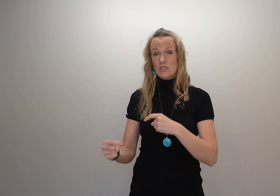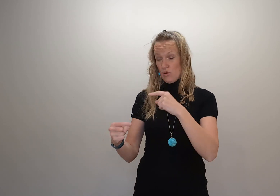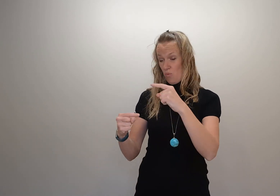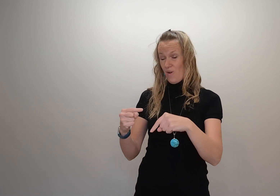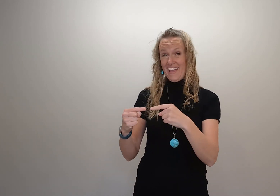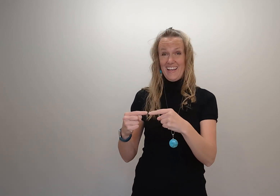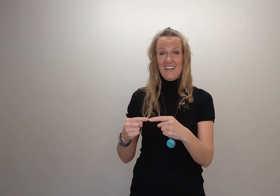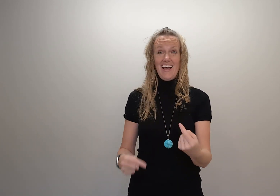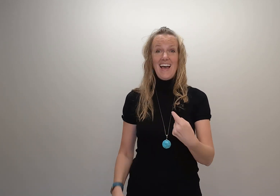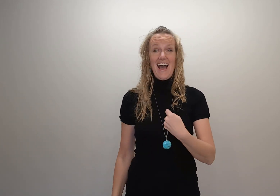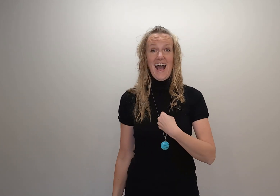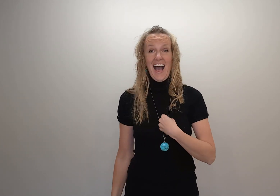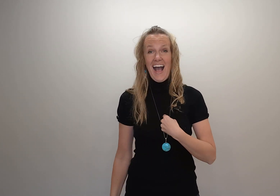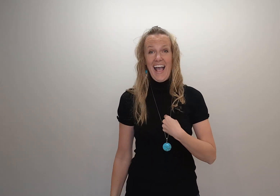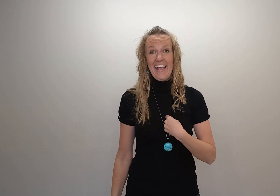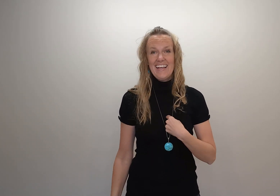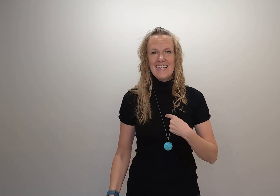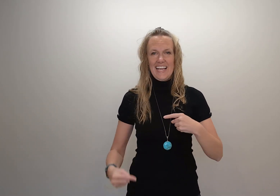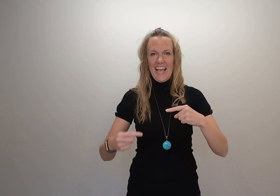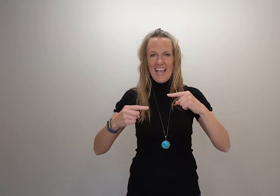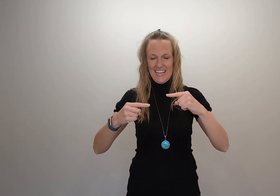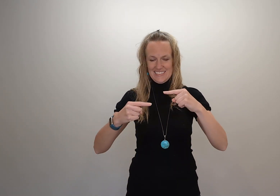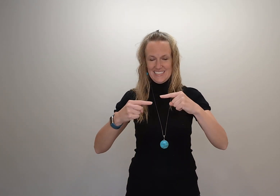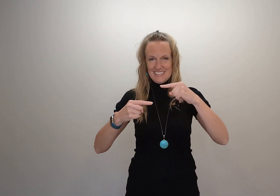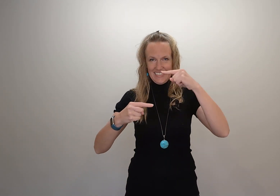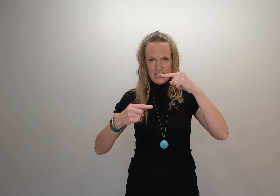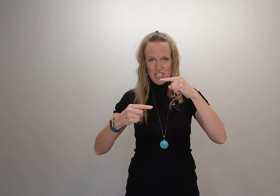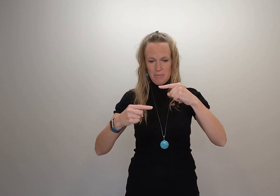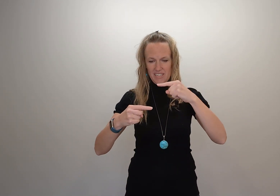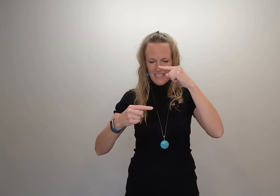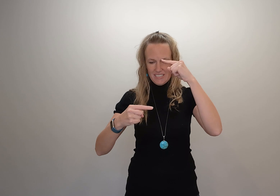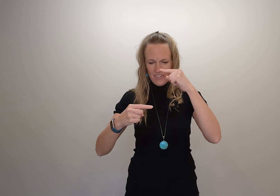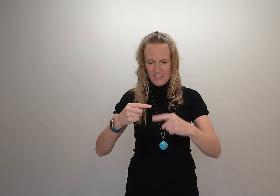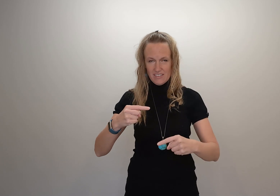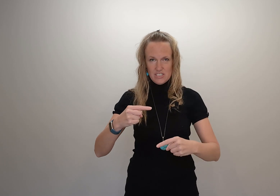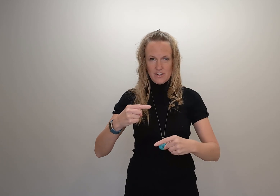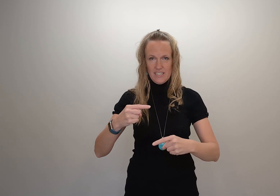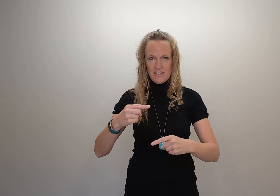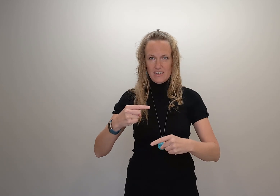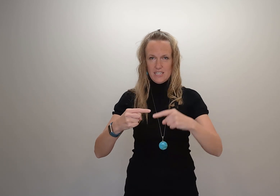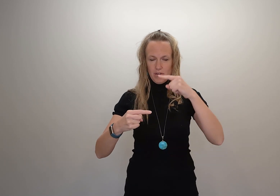so when I can't, take your dominant index finger, strike your non-dominant